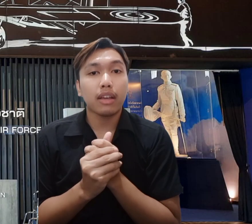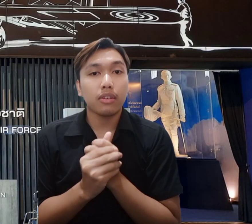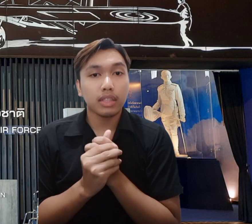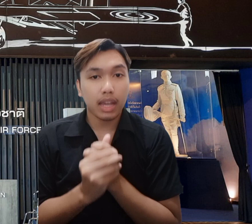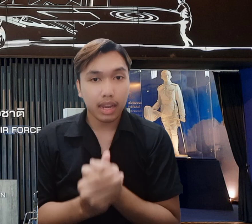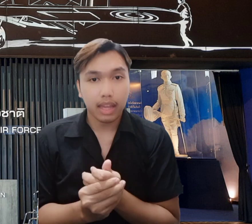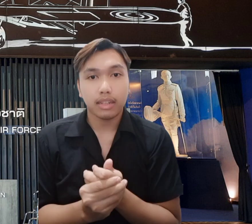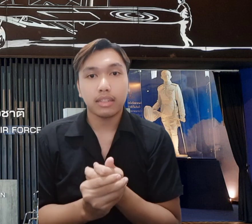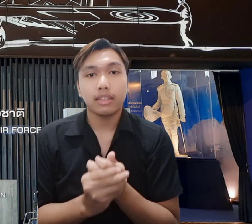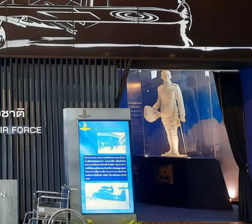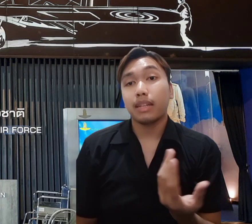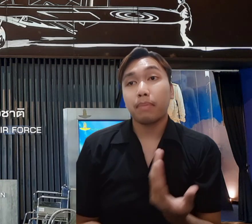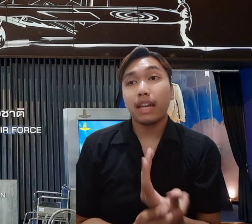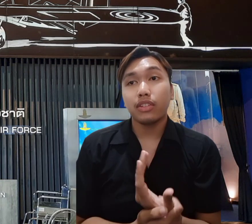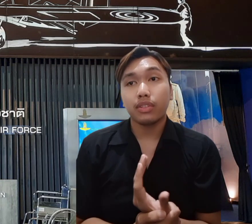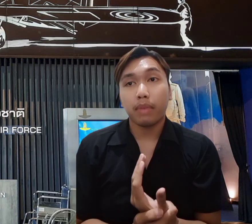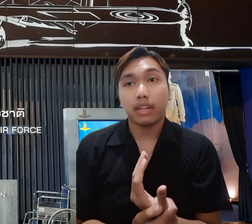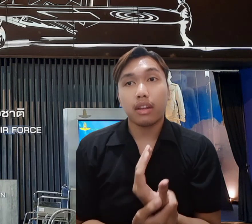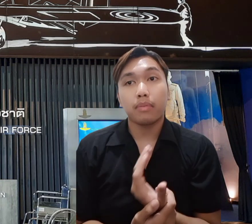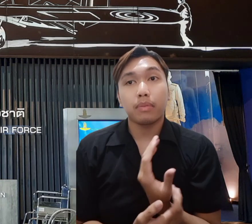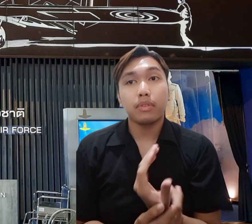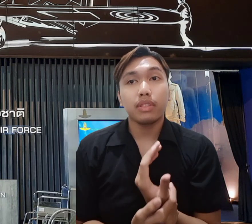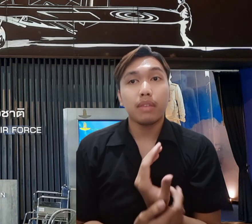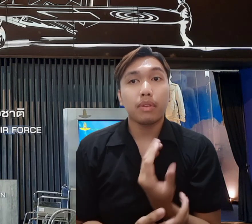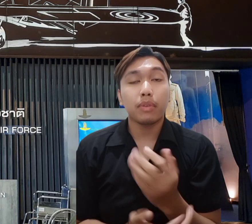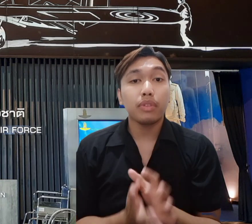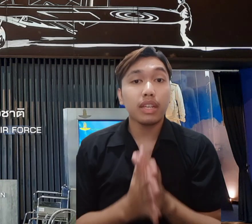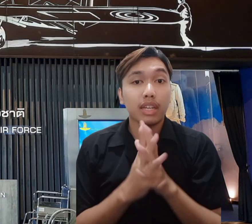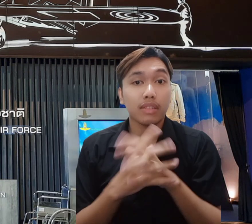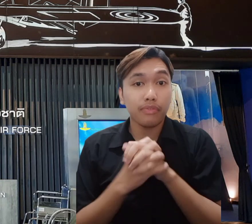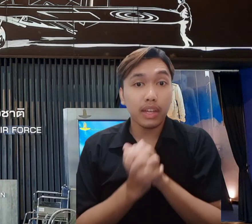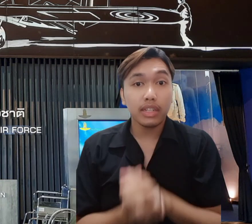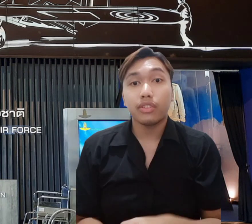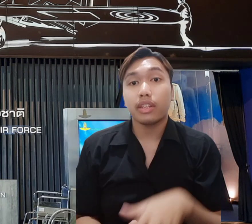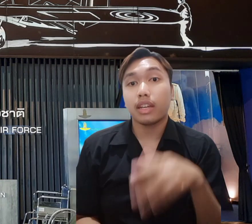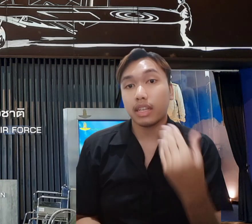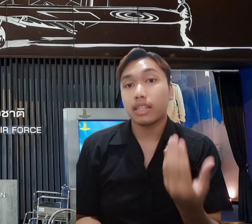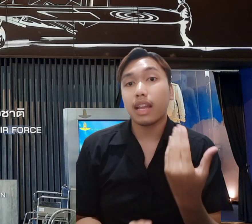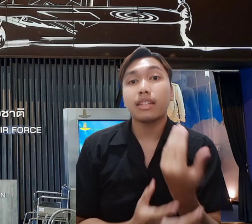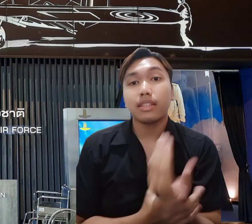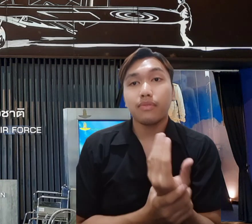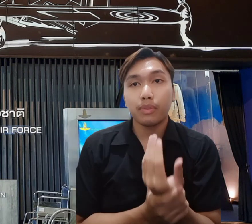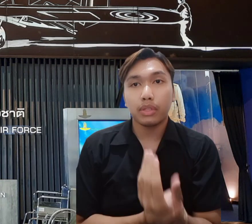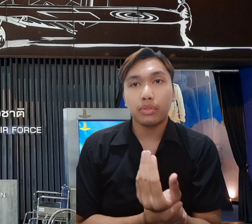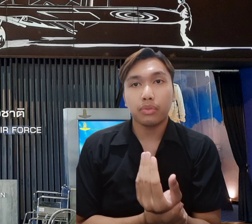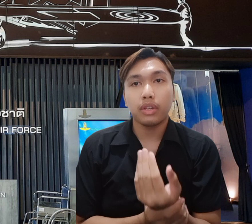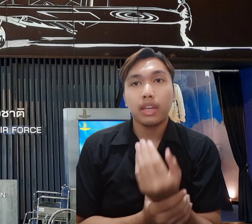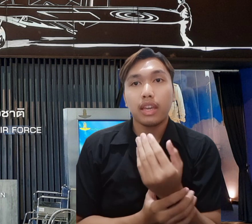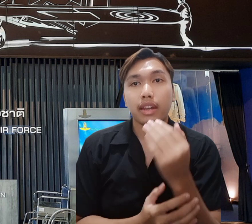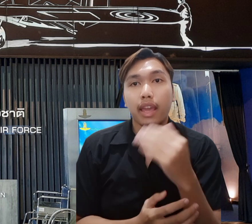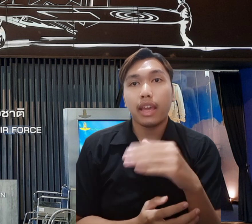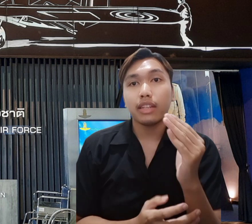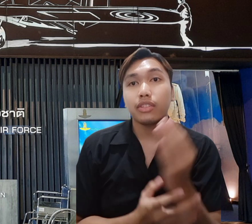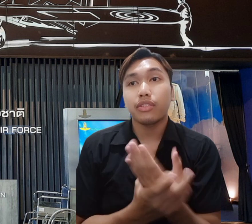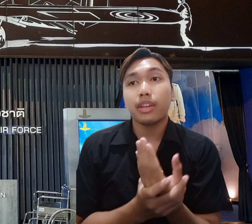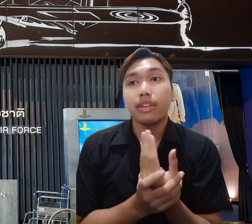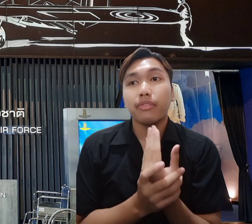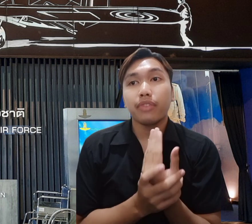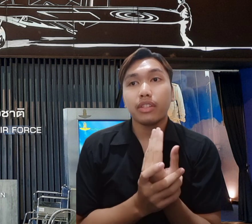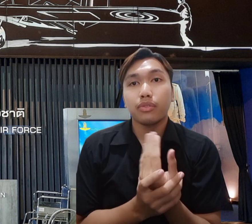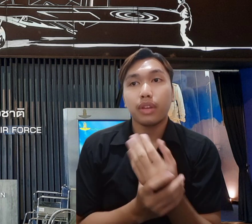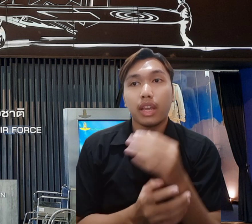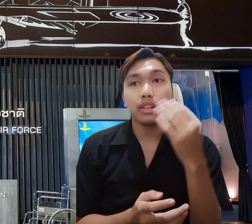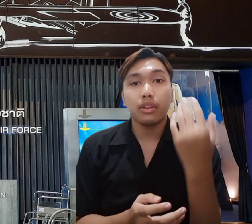in the Bangkok, Thailand. The establishment of the museum, the building is first year in 1952 in air